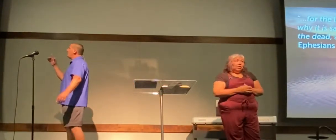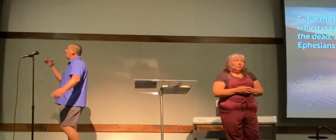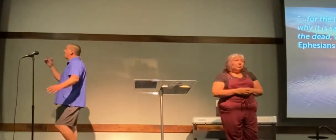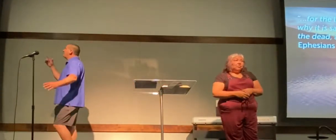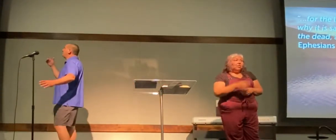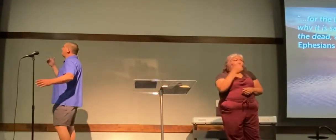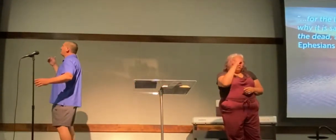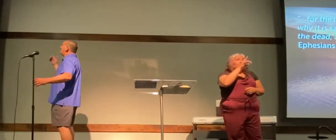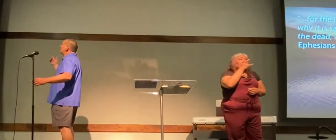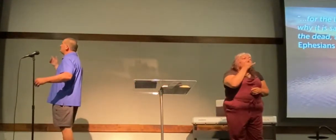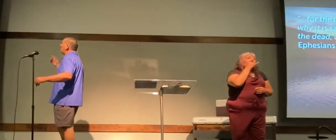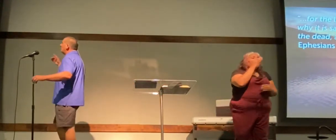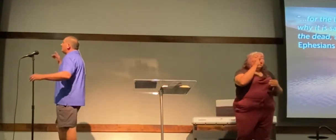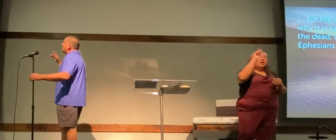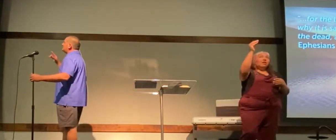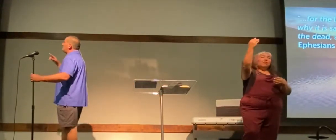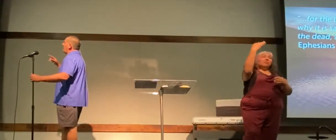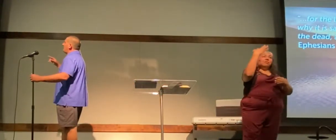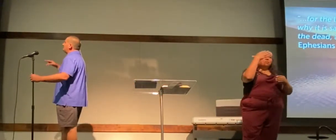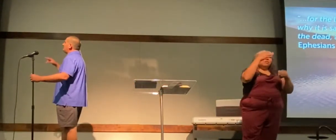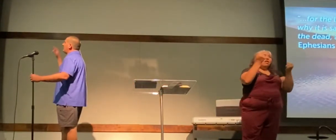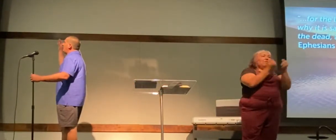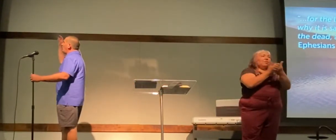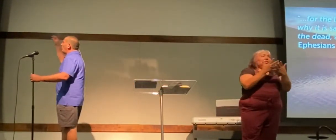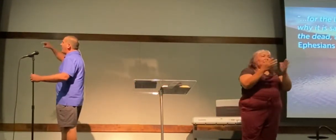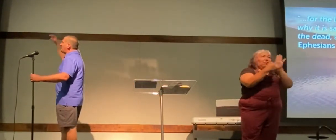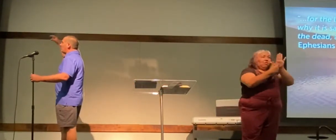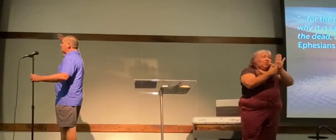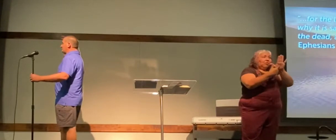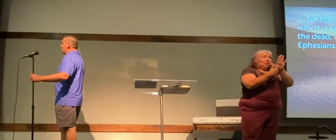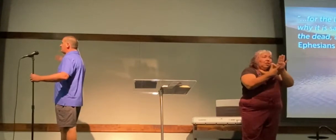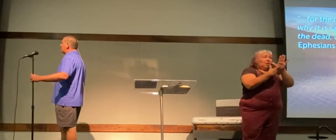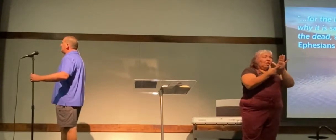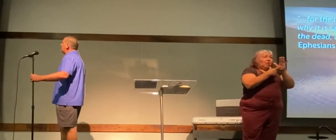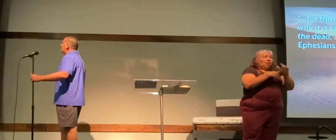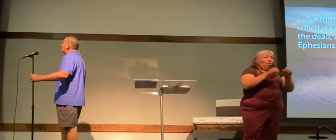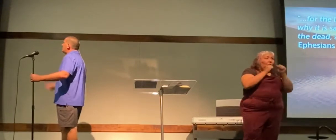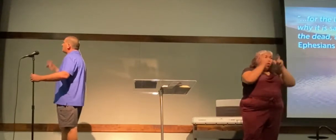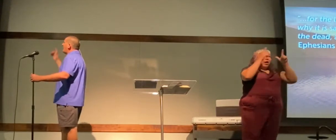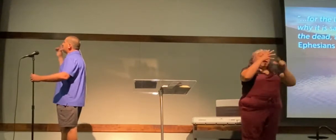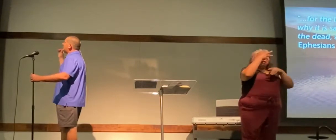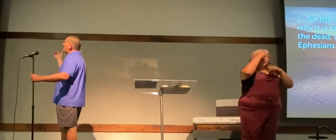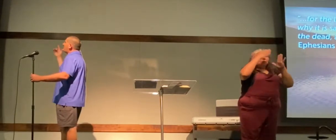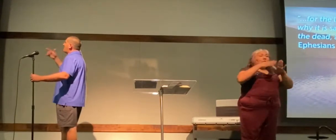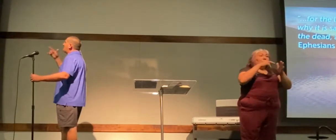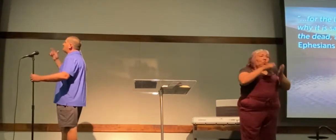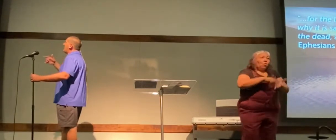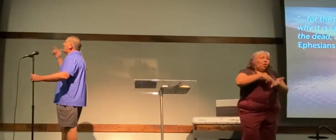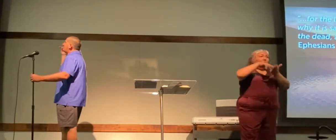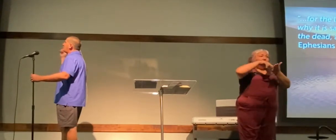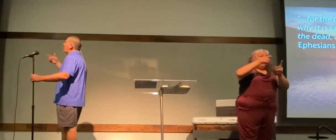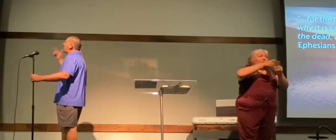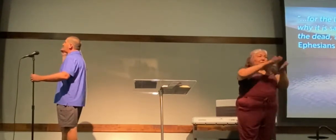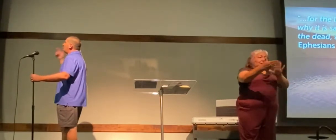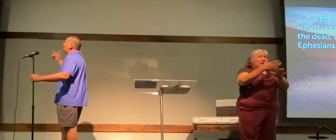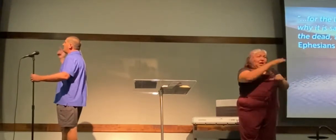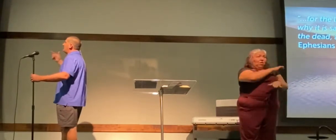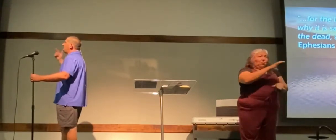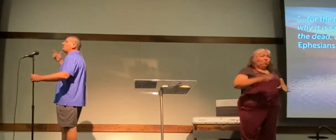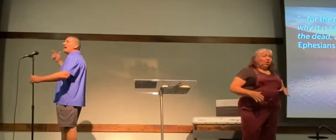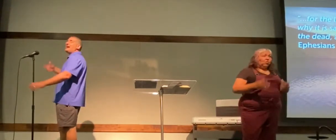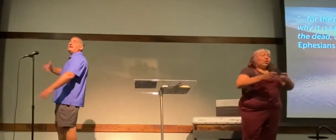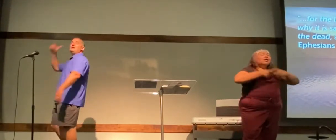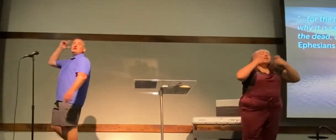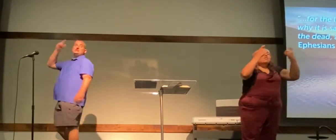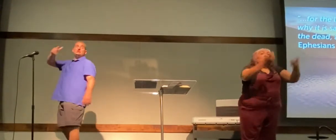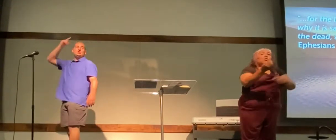For the light makes everything visible. This is why it is said, awake, O sleeper. Rise up from the dead, and Christ will give